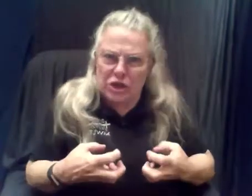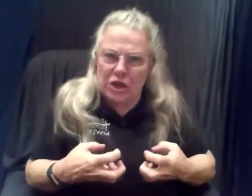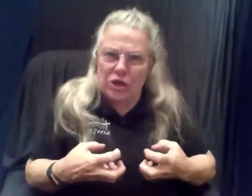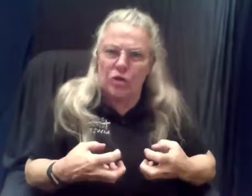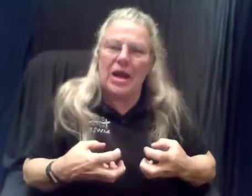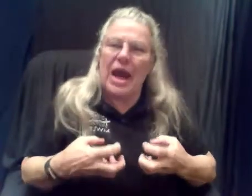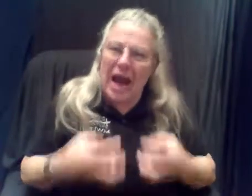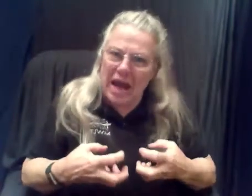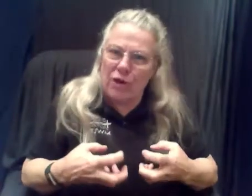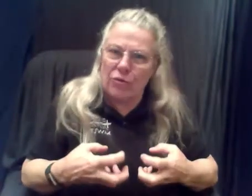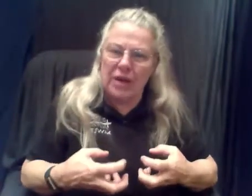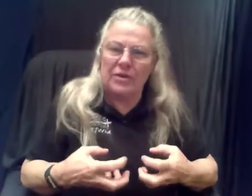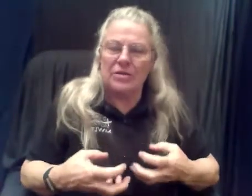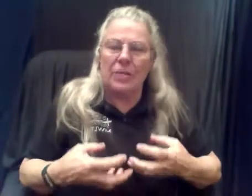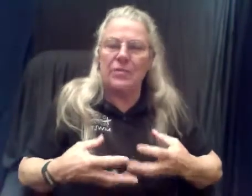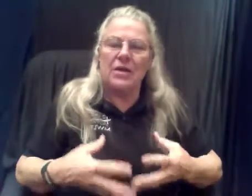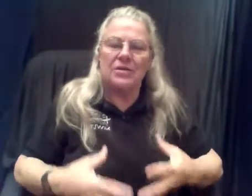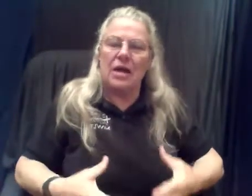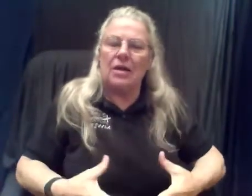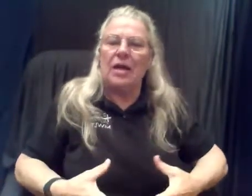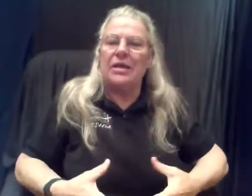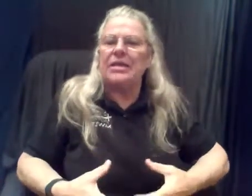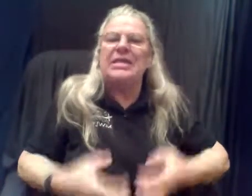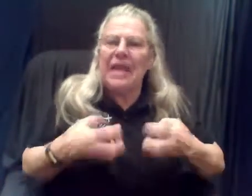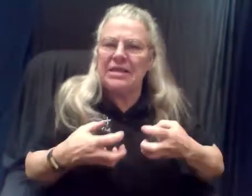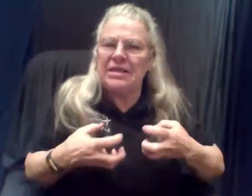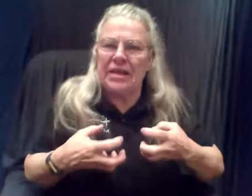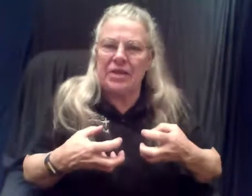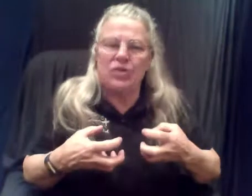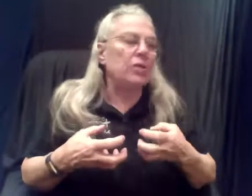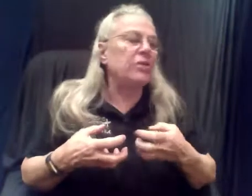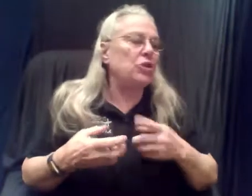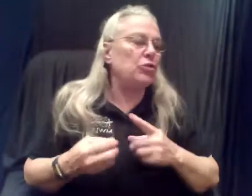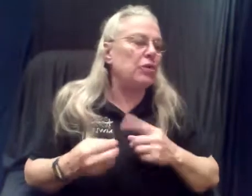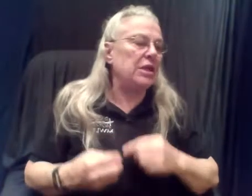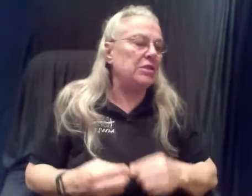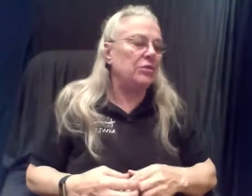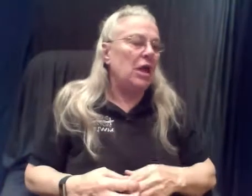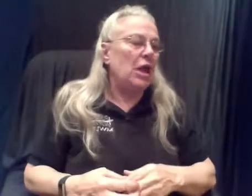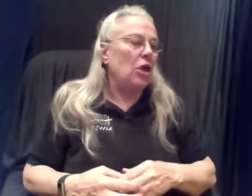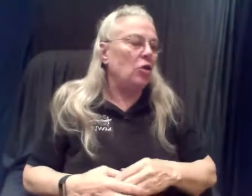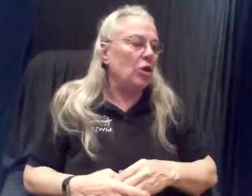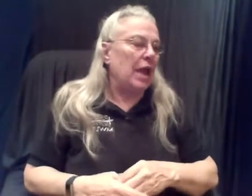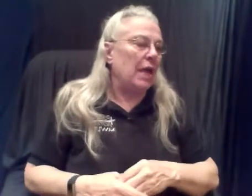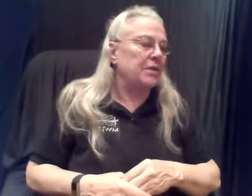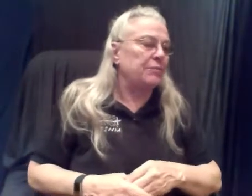you're angry. There's an intensity to it that you need to look at.